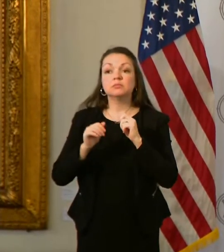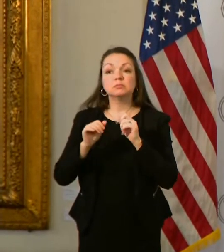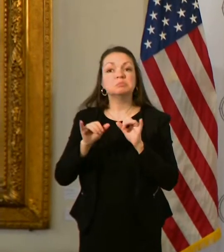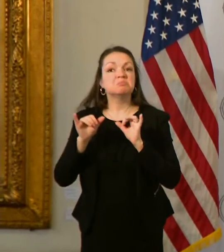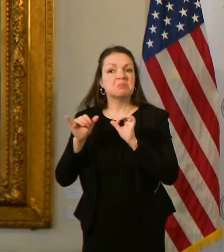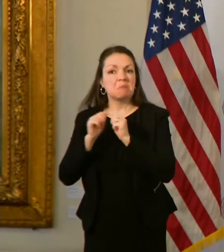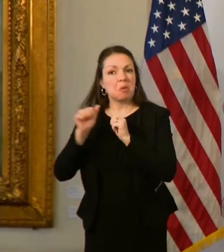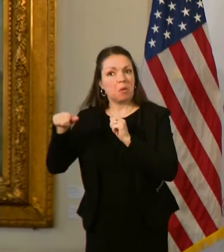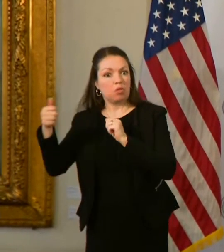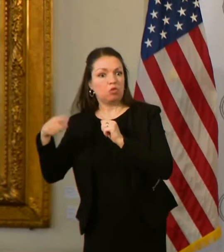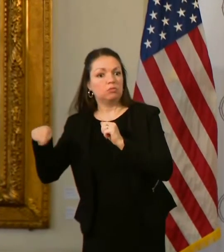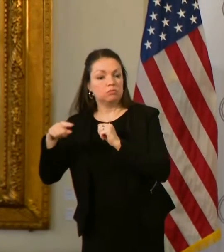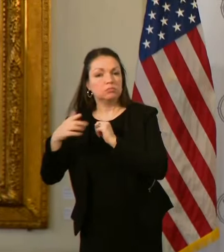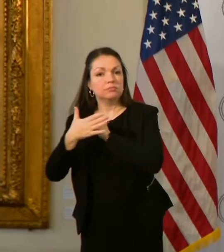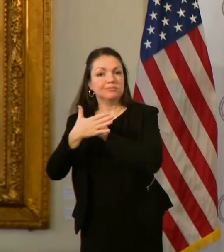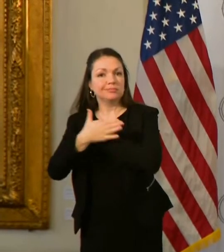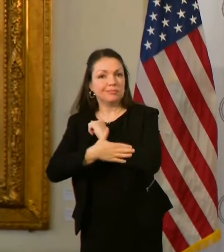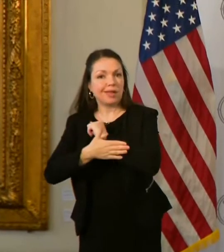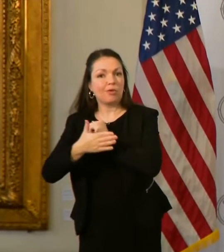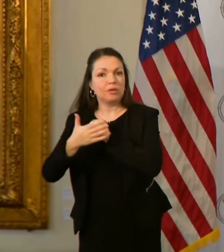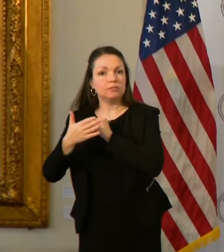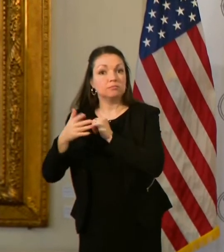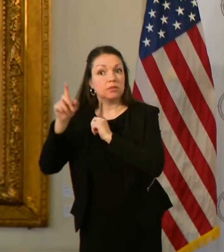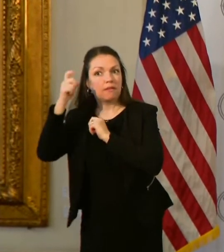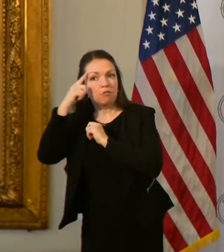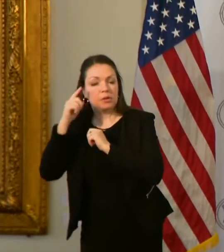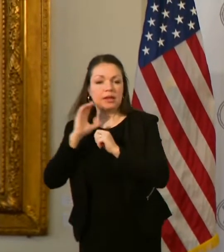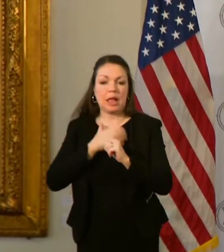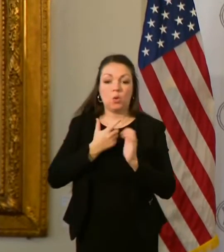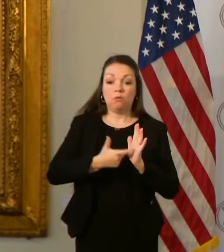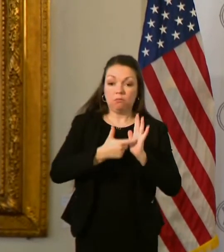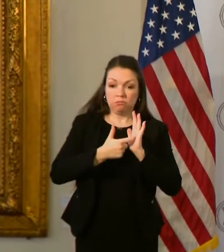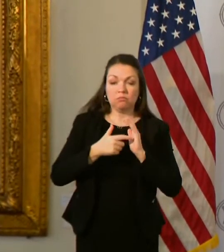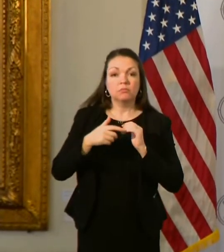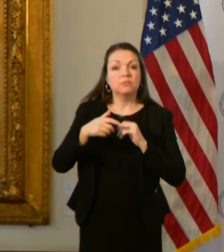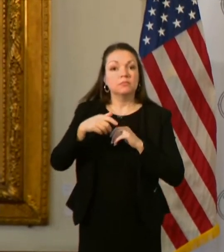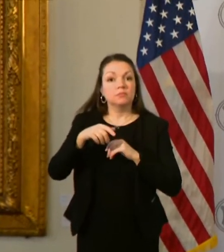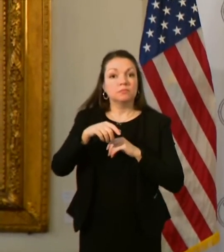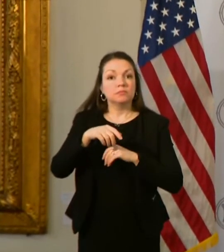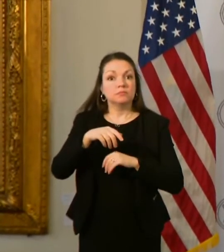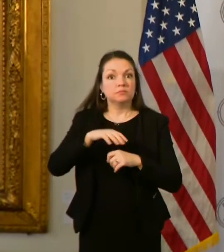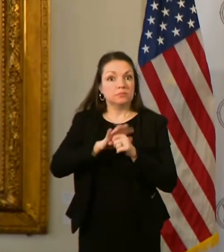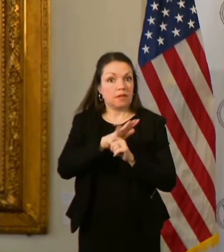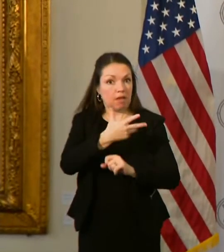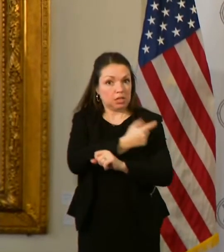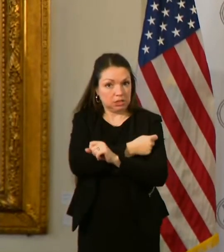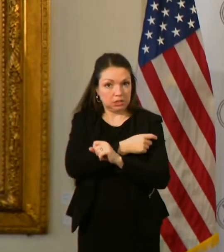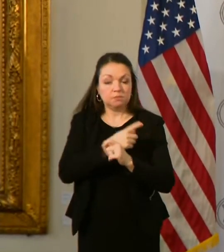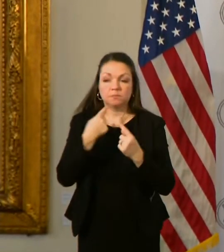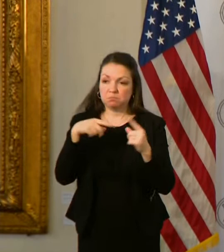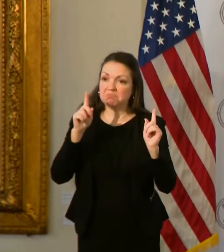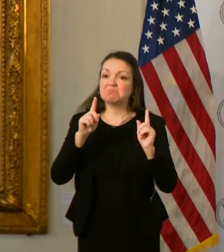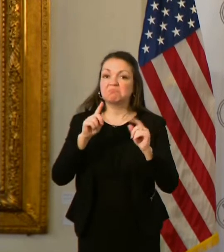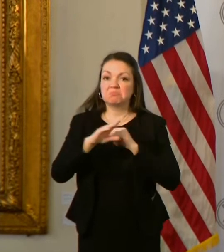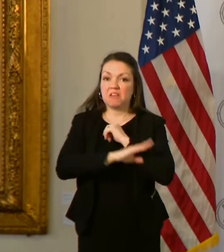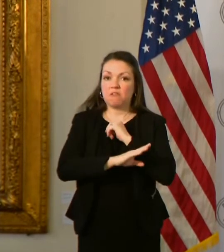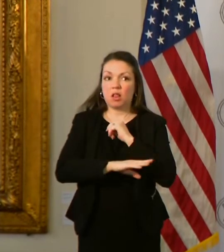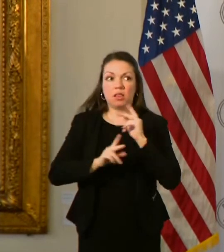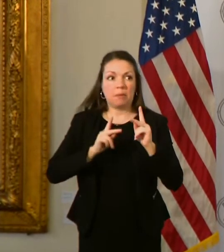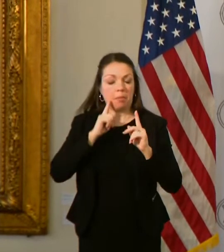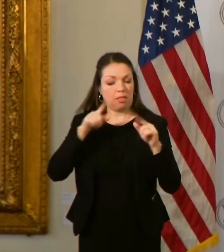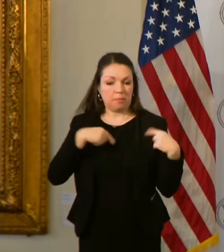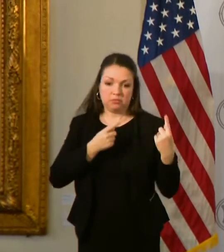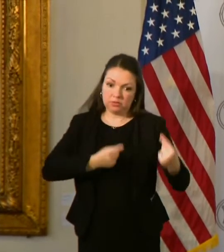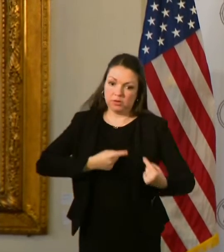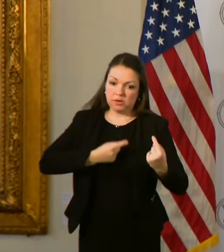government our mandate for COVID-19 vaccines. And again, as people were struggling through this virus, I'm very proud to say